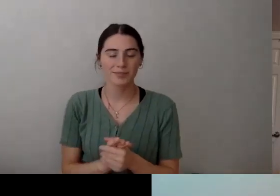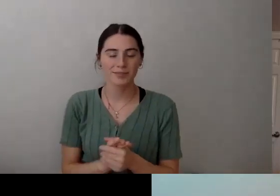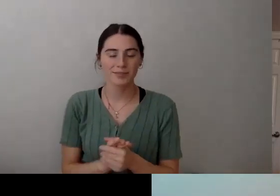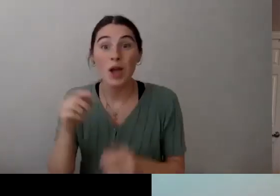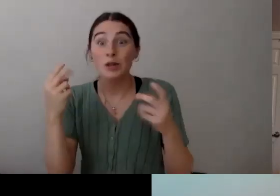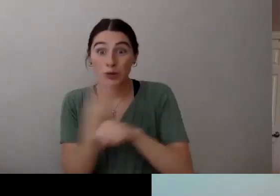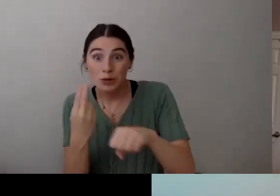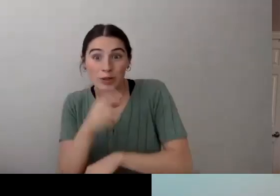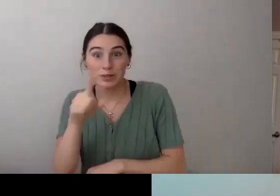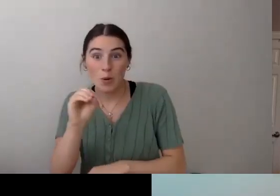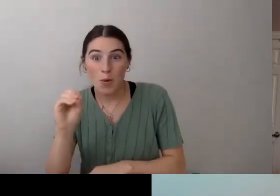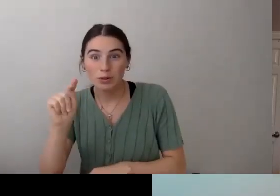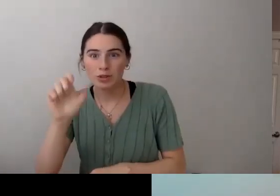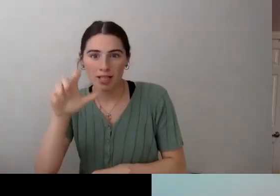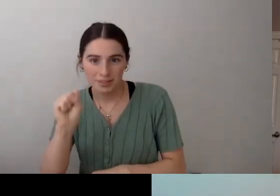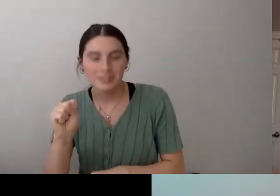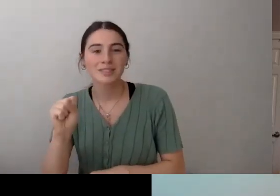Right.